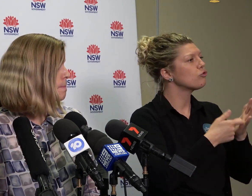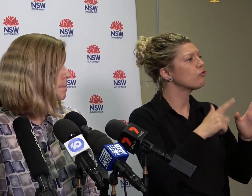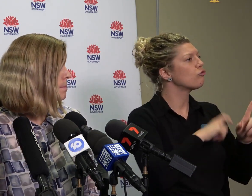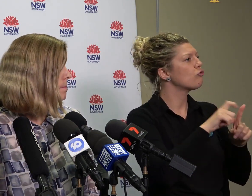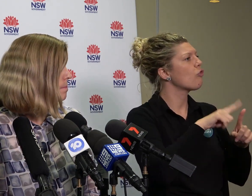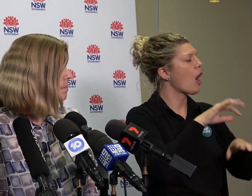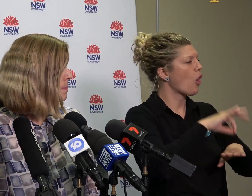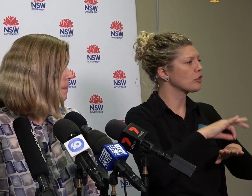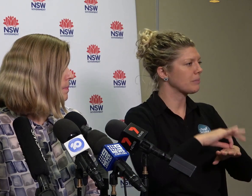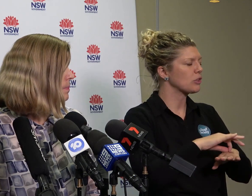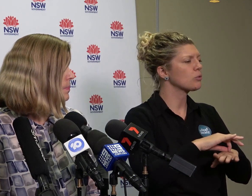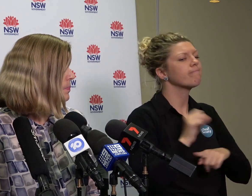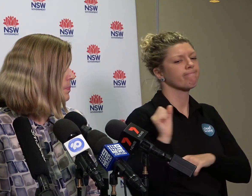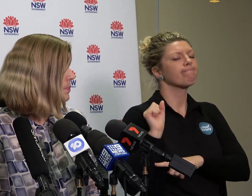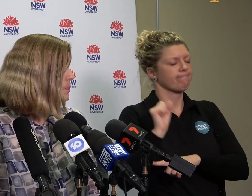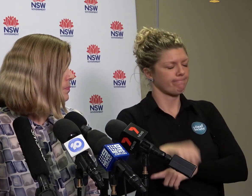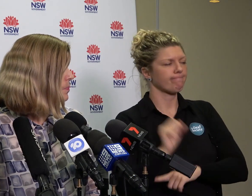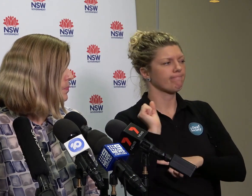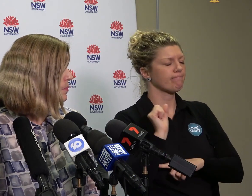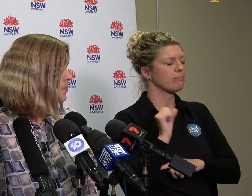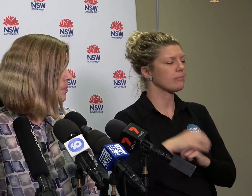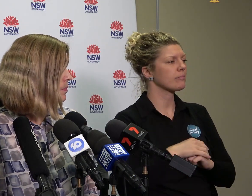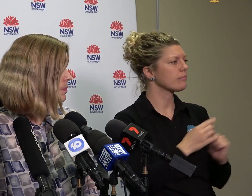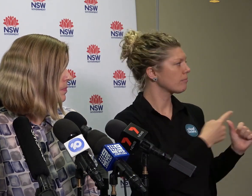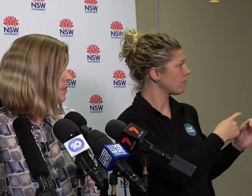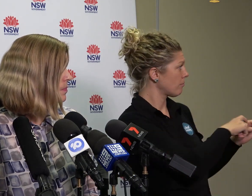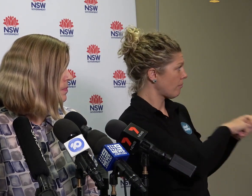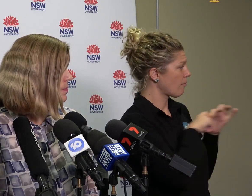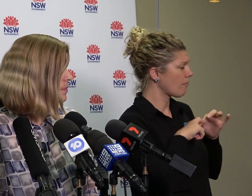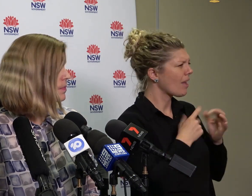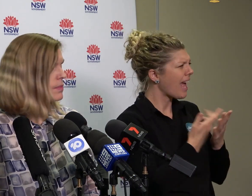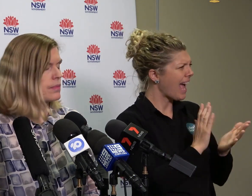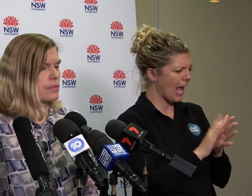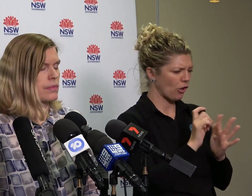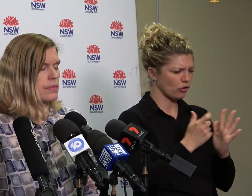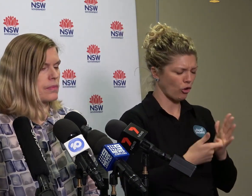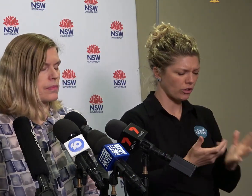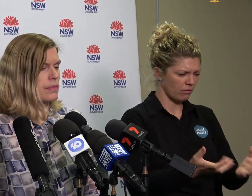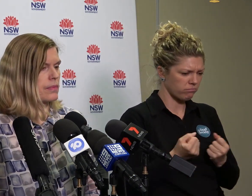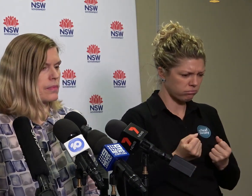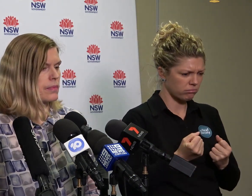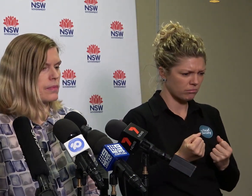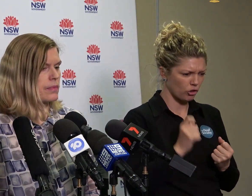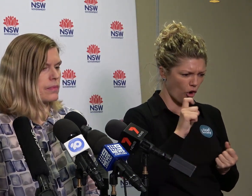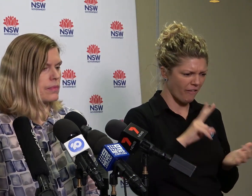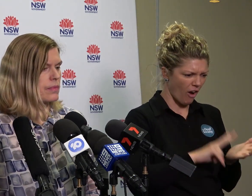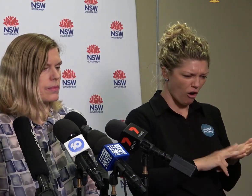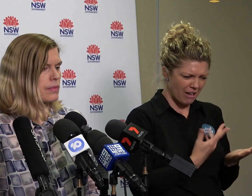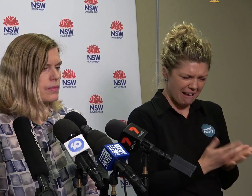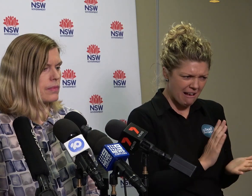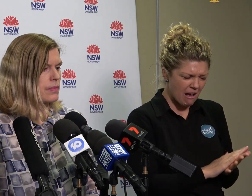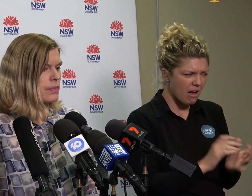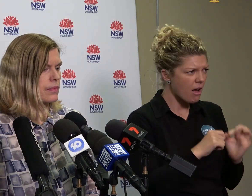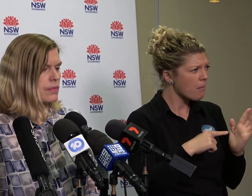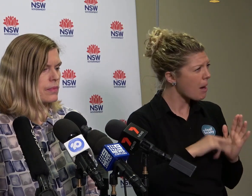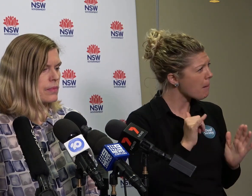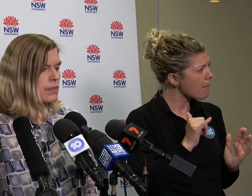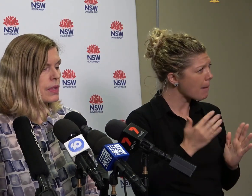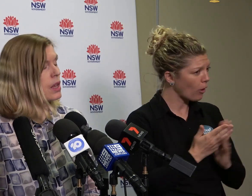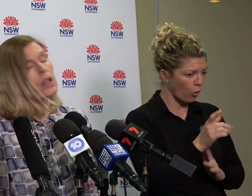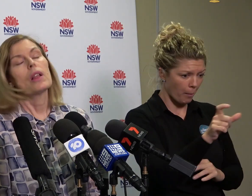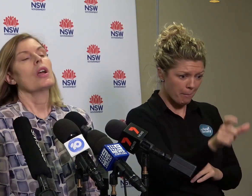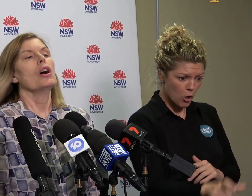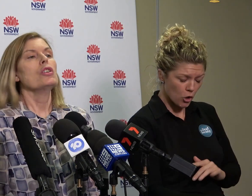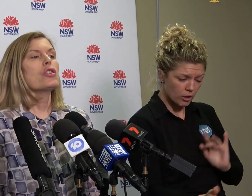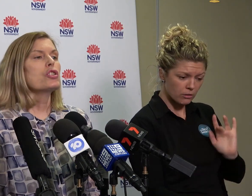And sorry, just to confirm, so we're not quite sure how this doctor got coronavirus yet, but is it likely that he could have got it through a patient